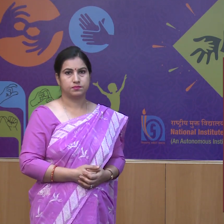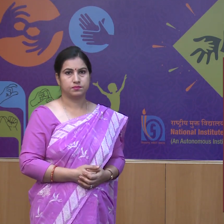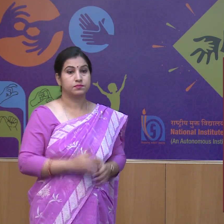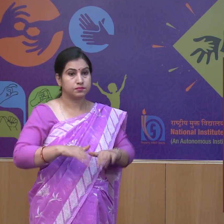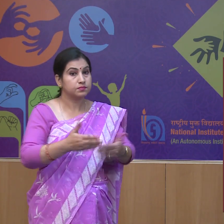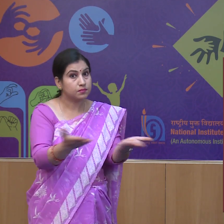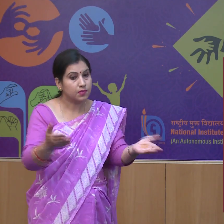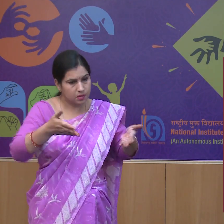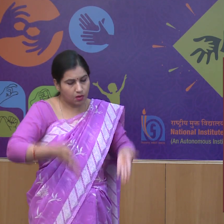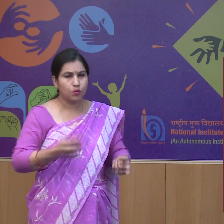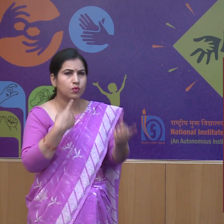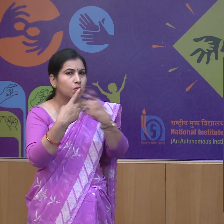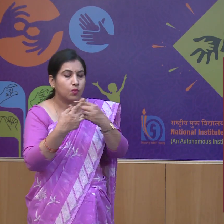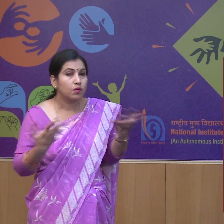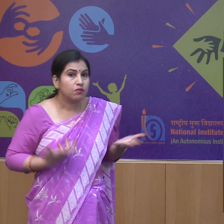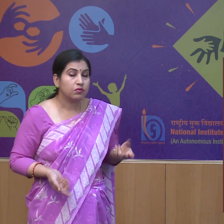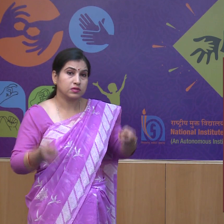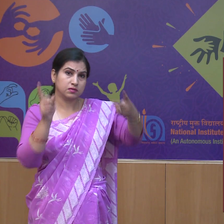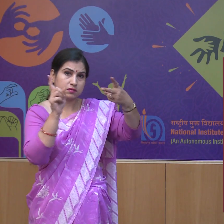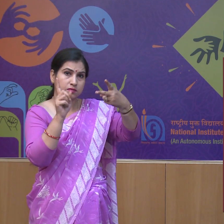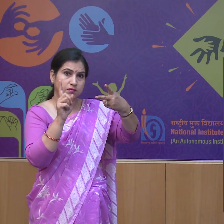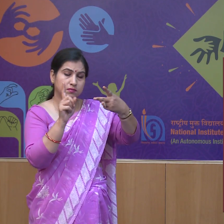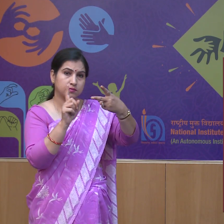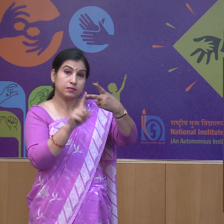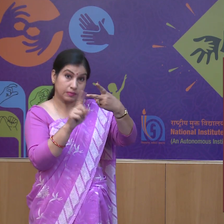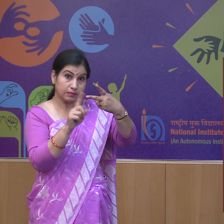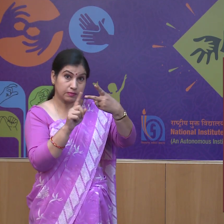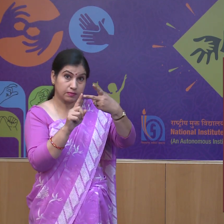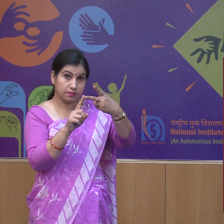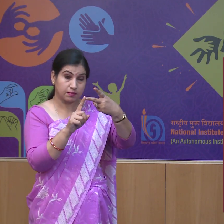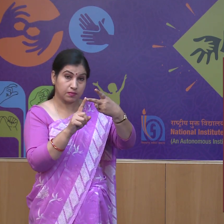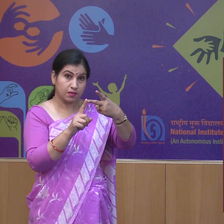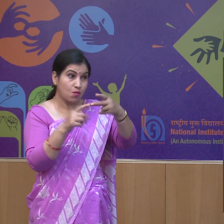Learners, now we will discuss the second series of war